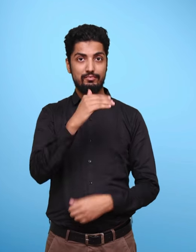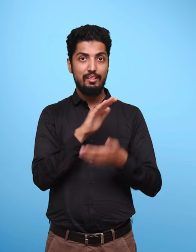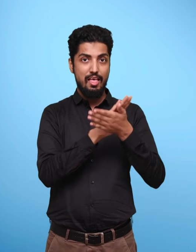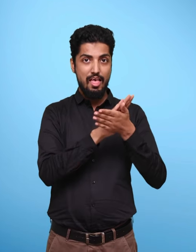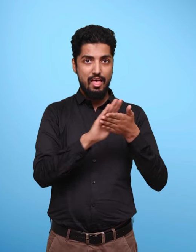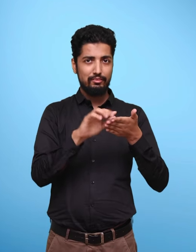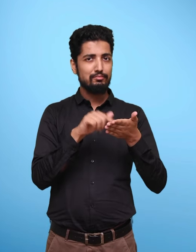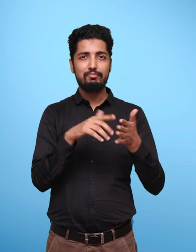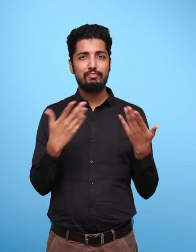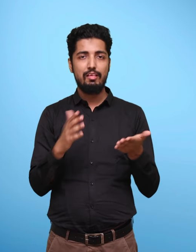H is for hut,